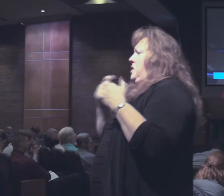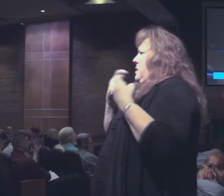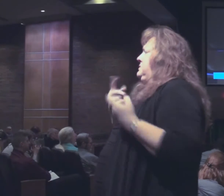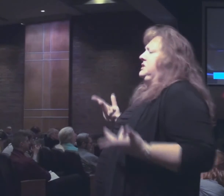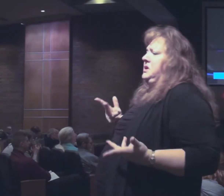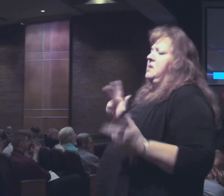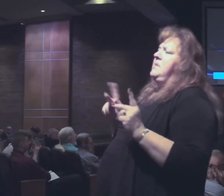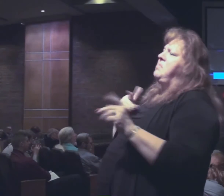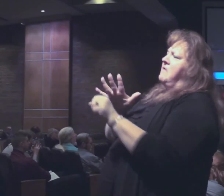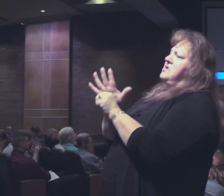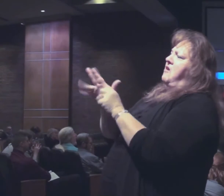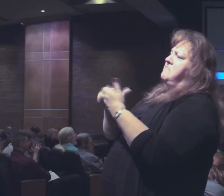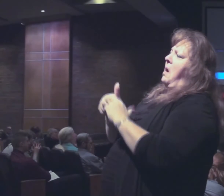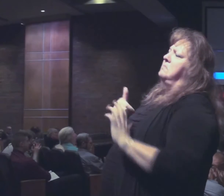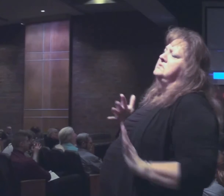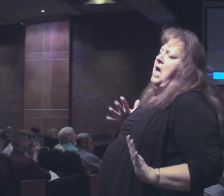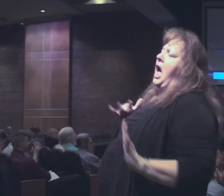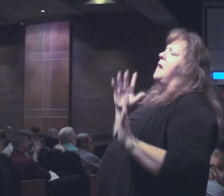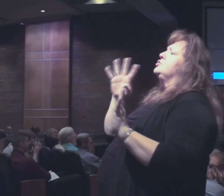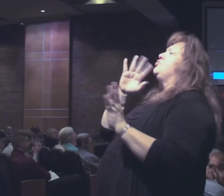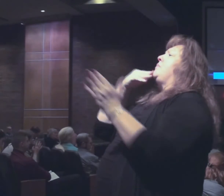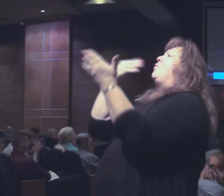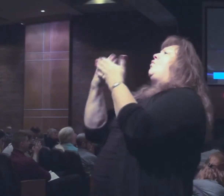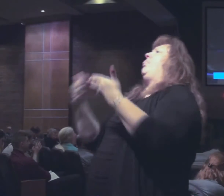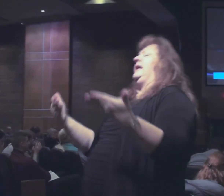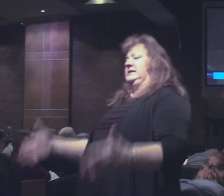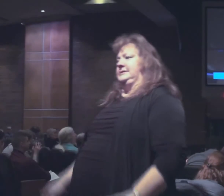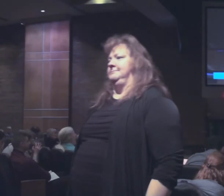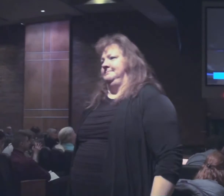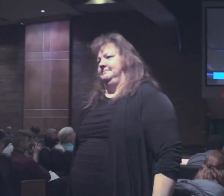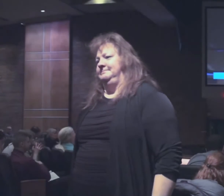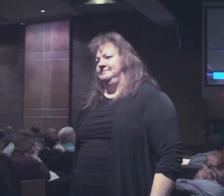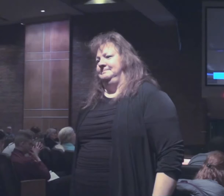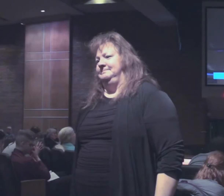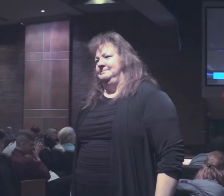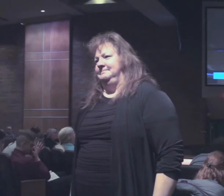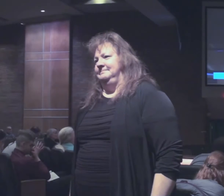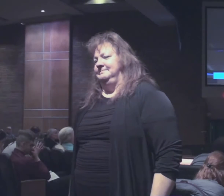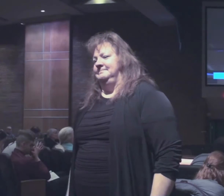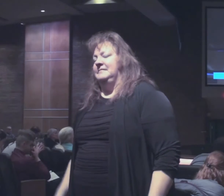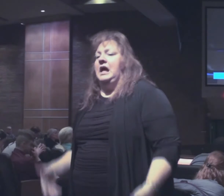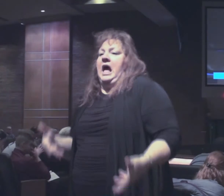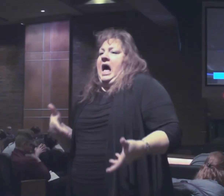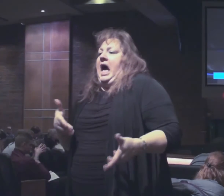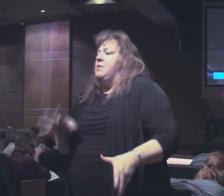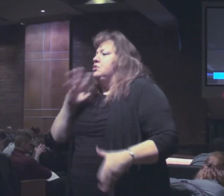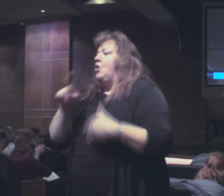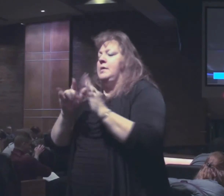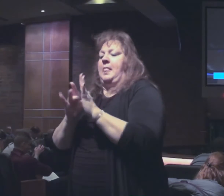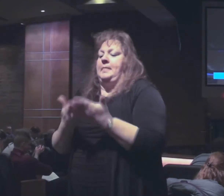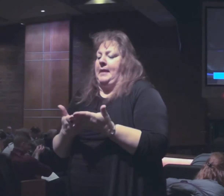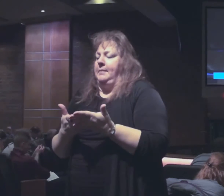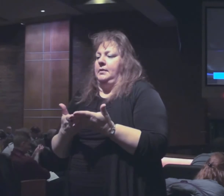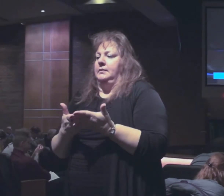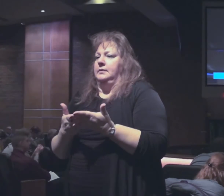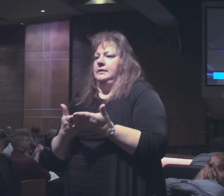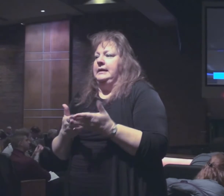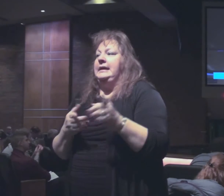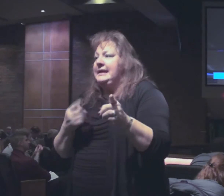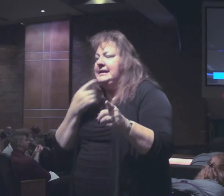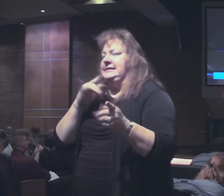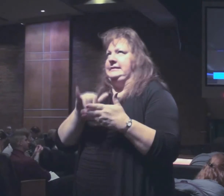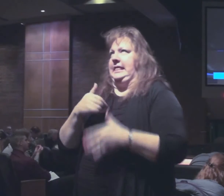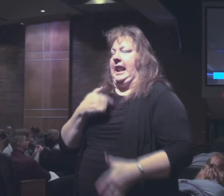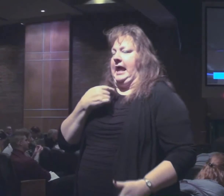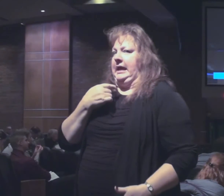People have enough trouble in their life. I just want to talk about good things. I don't want to talk about the Bible. He didn't say that, I did.